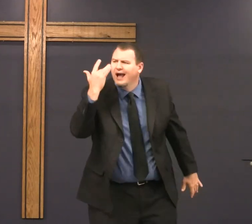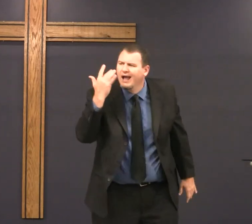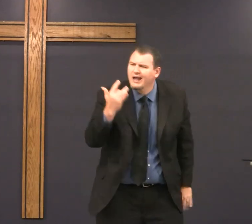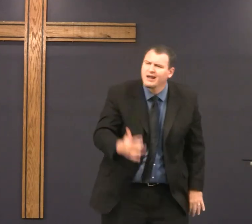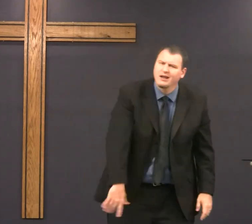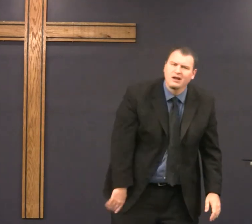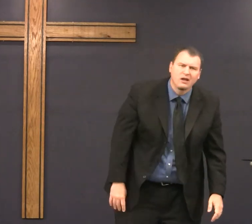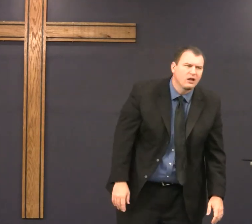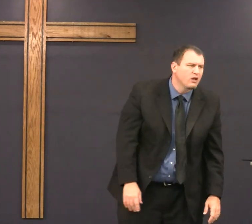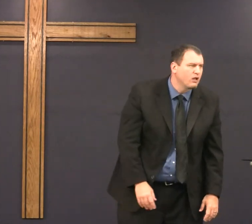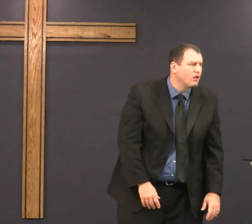Why?